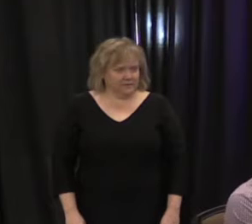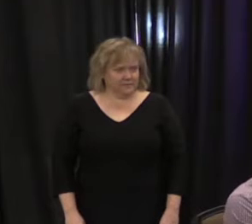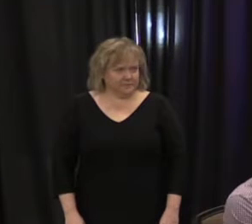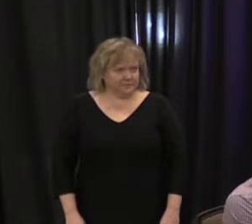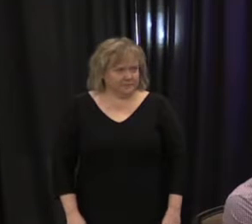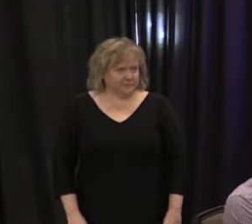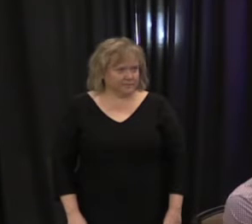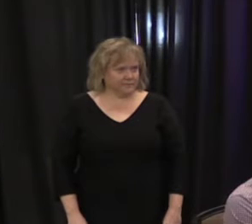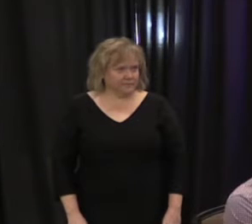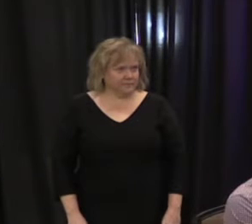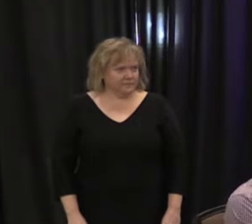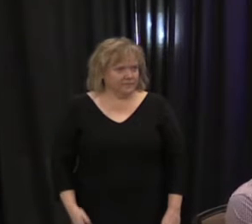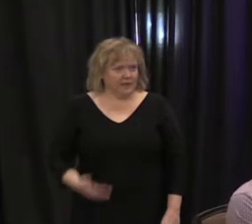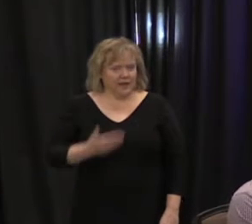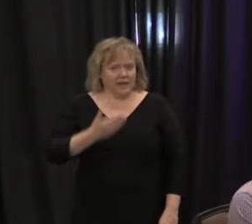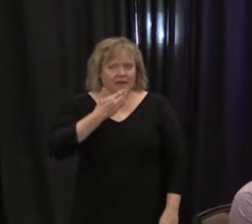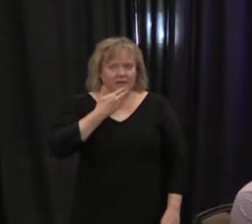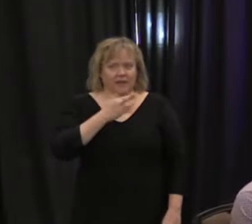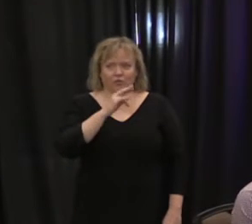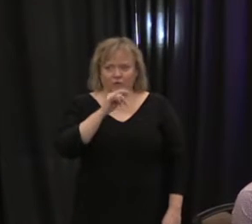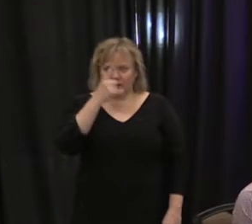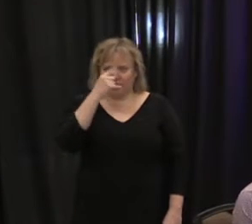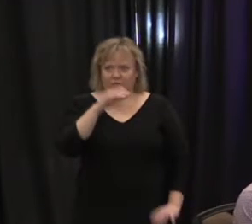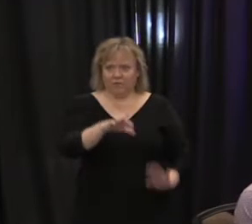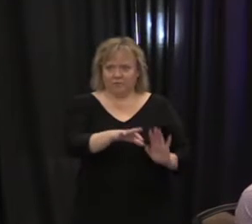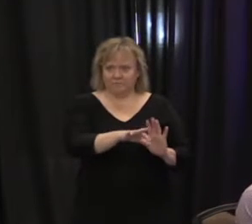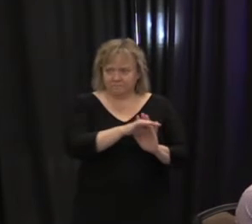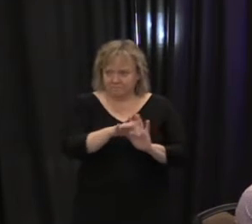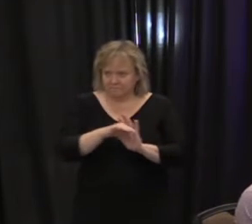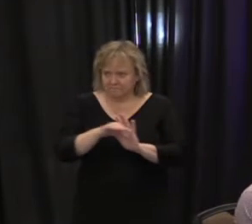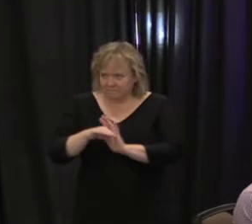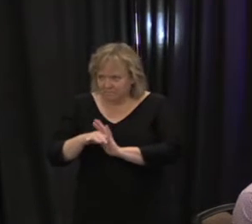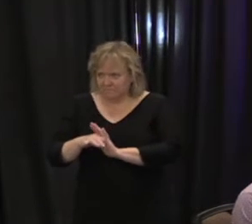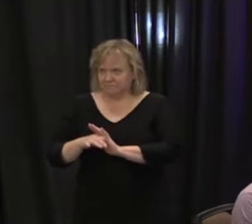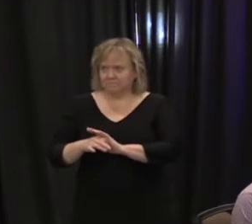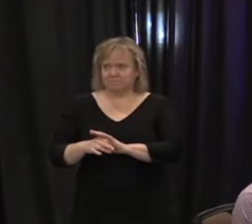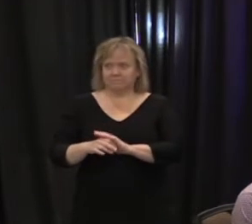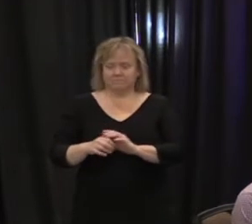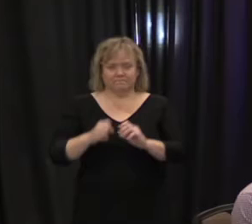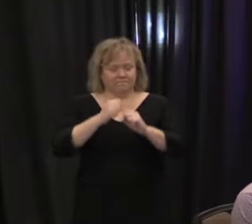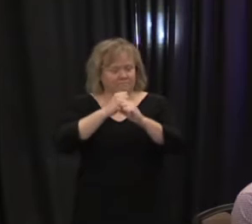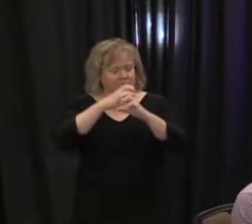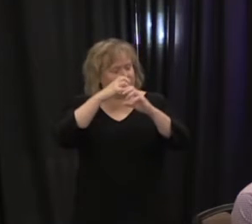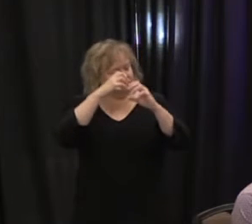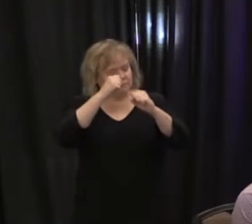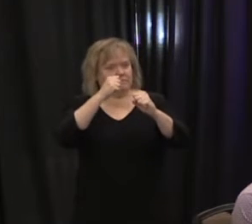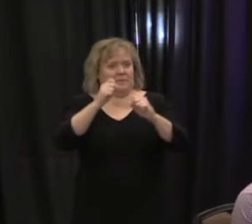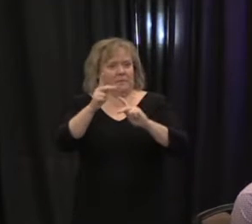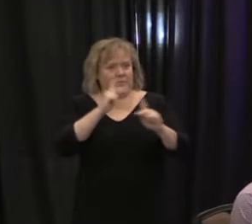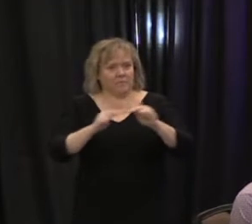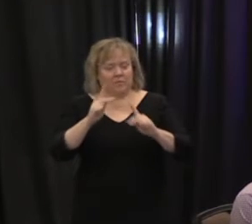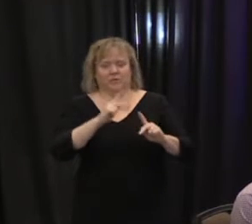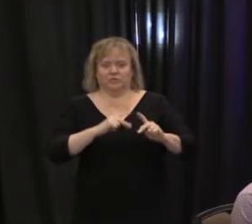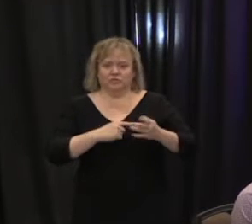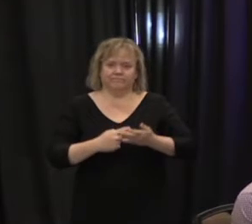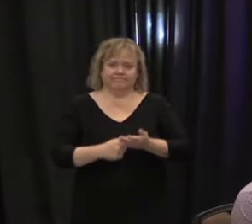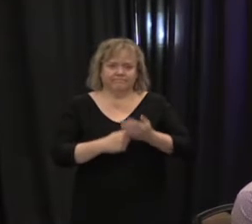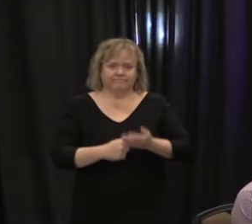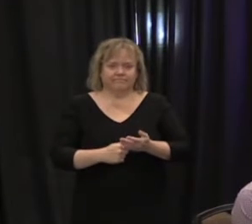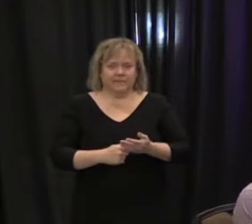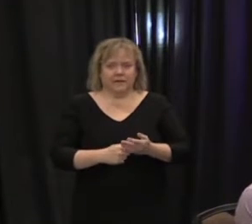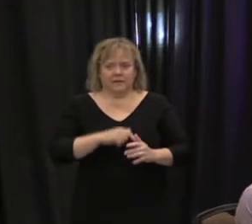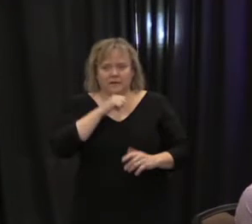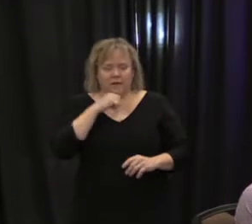Thank you, Ricky, as always, for convening such an amazing table of intellect and action